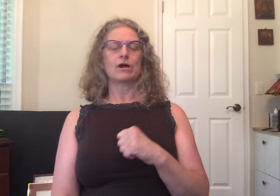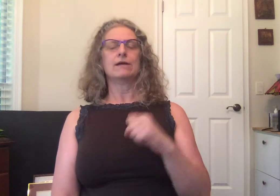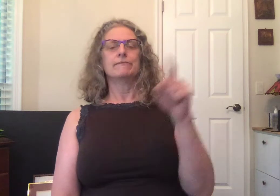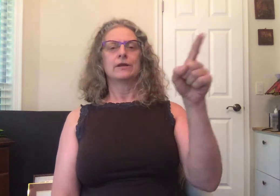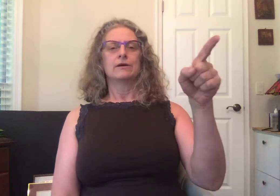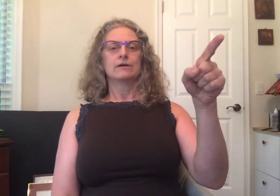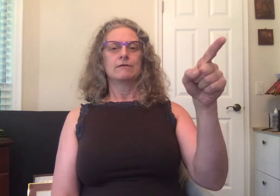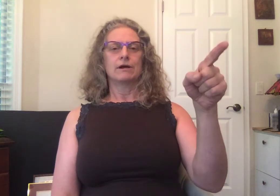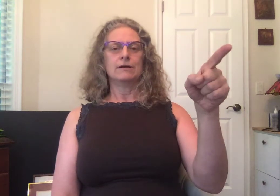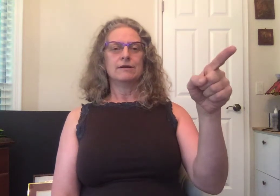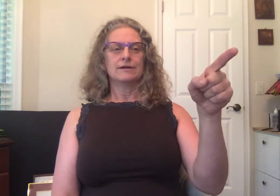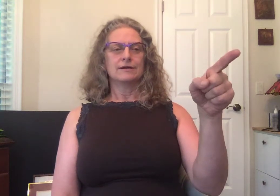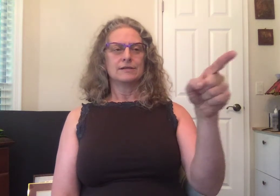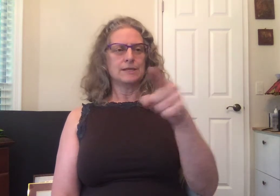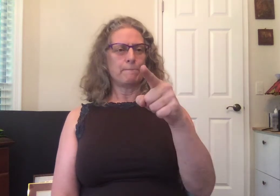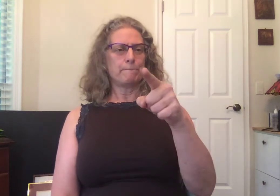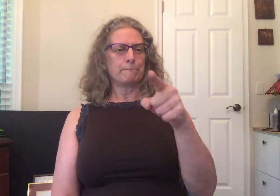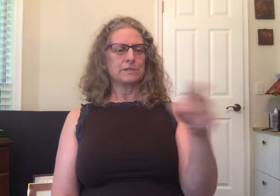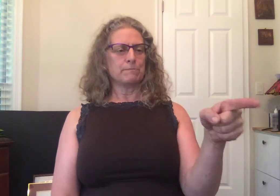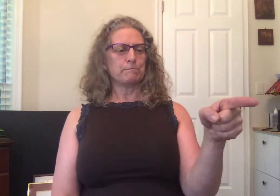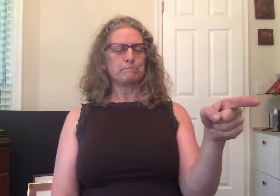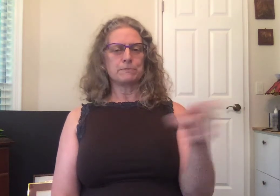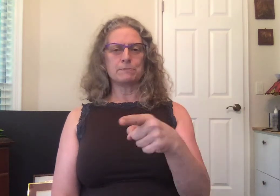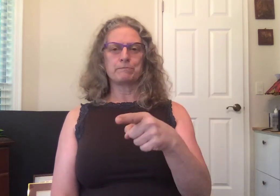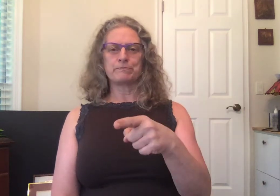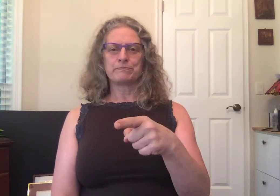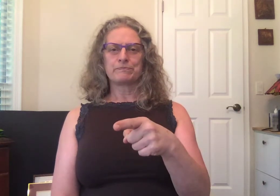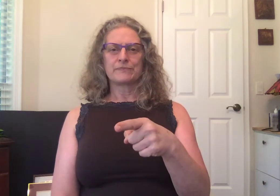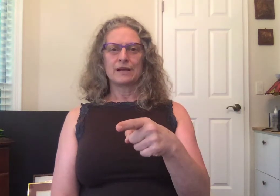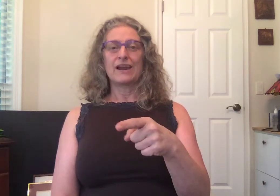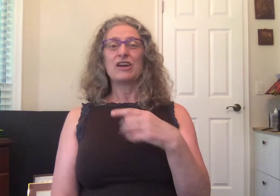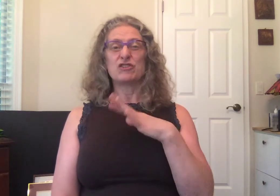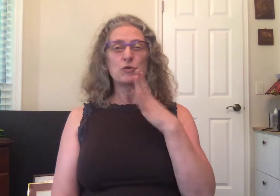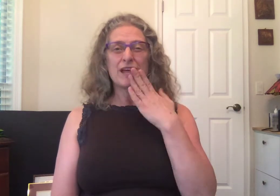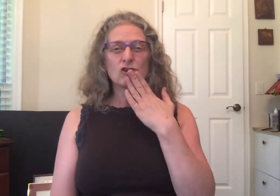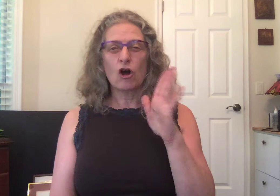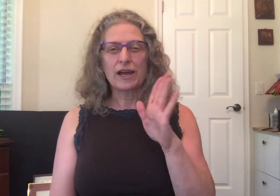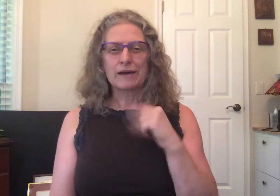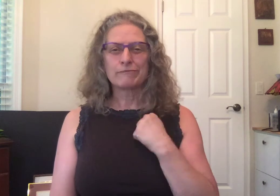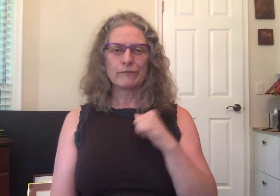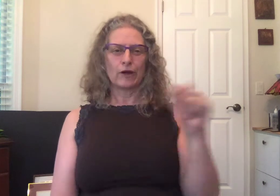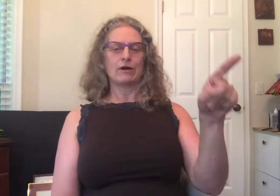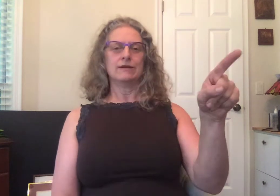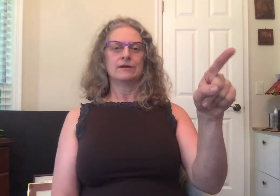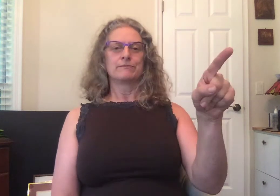Ready? Ready? Zip, zip, zip. And now you have to do it without talking. Okay, ready?